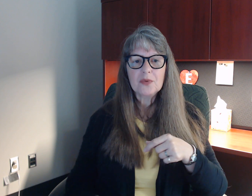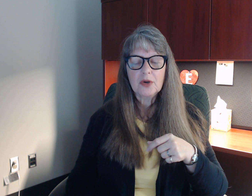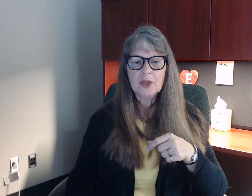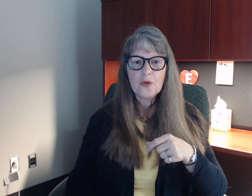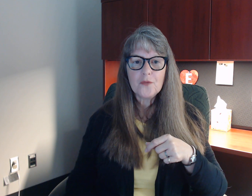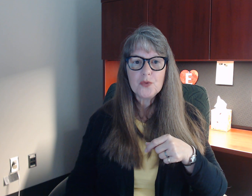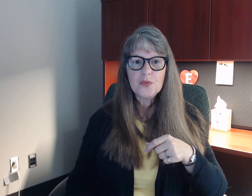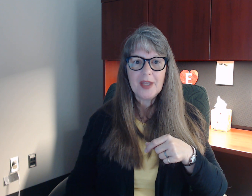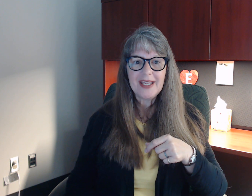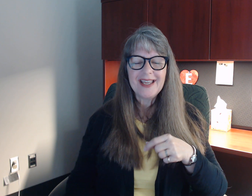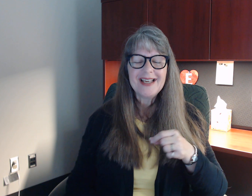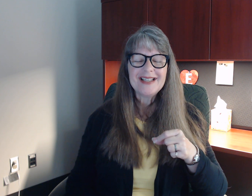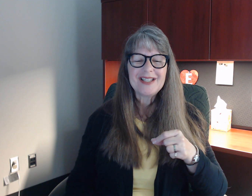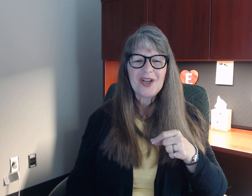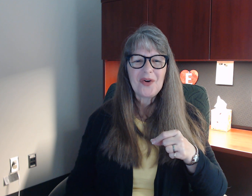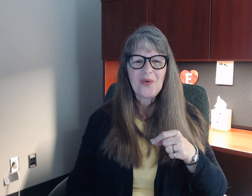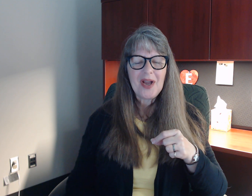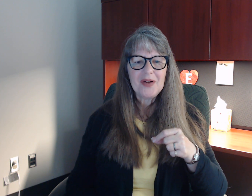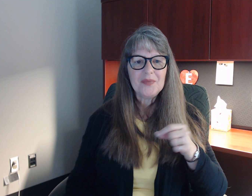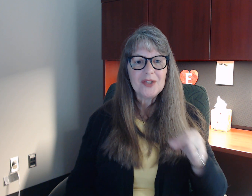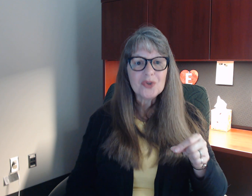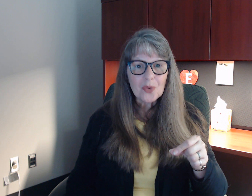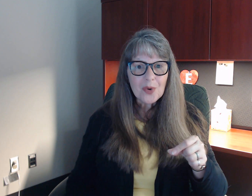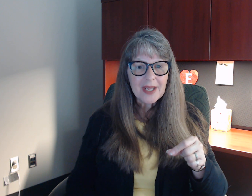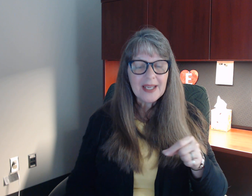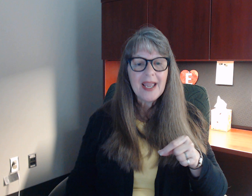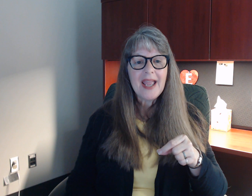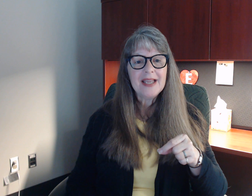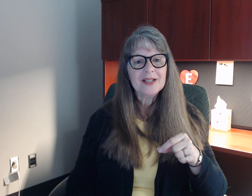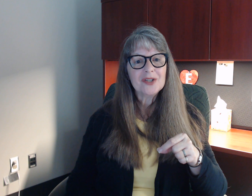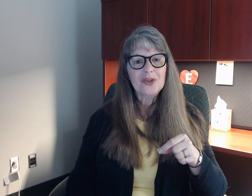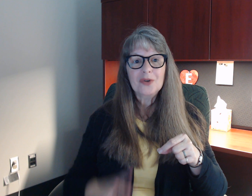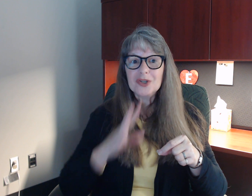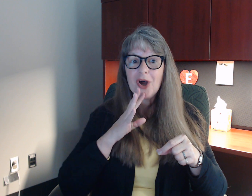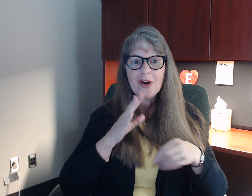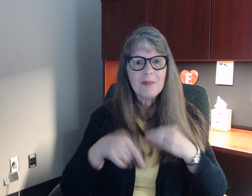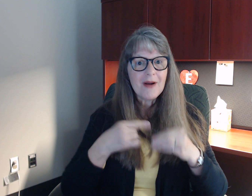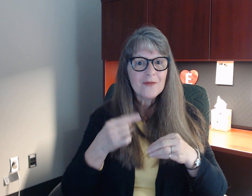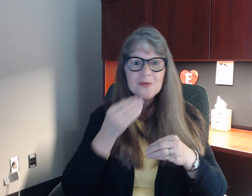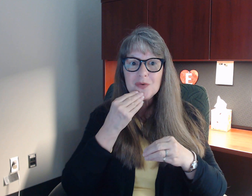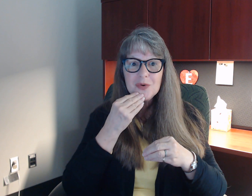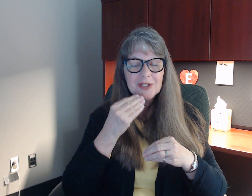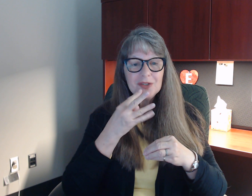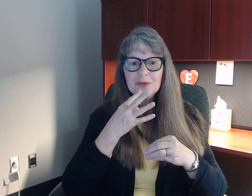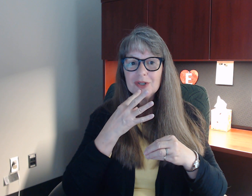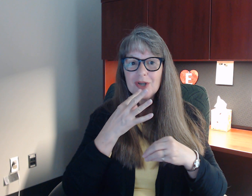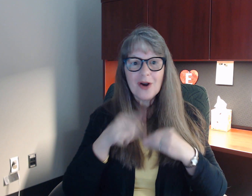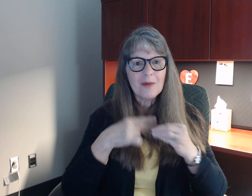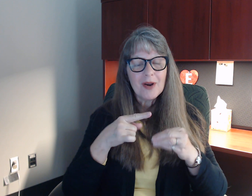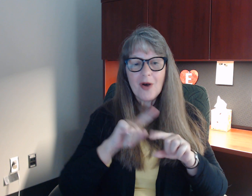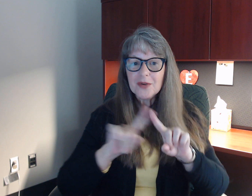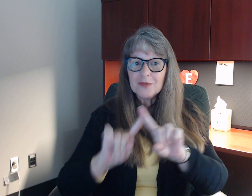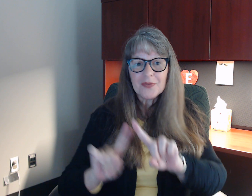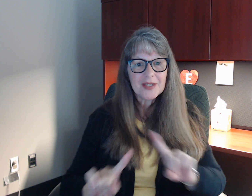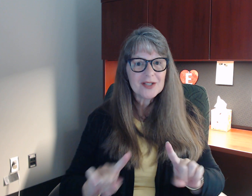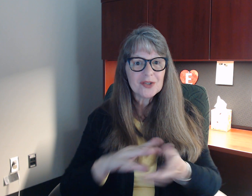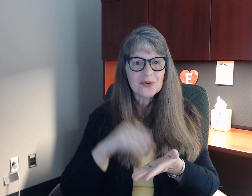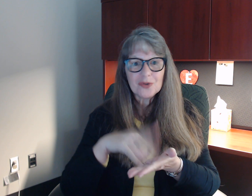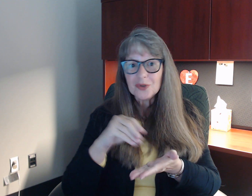our little food thing. So enjoy, and you can talk about food, and you can talk about all the different things that you're learning.